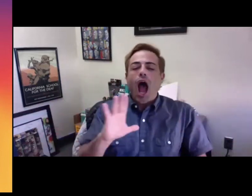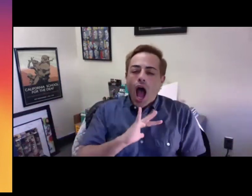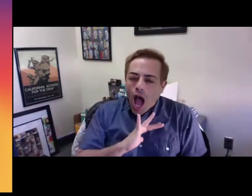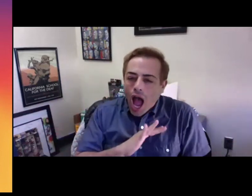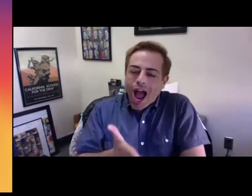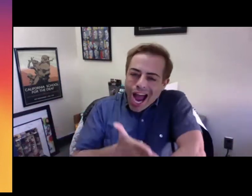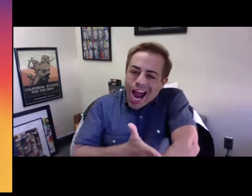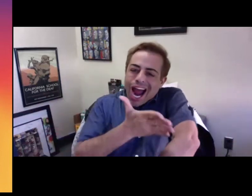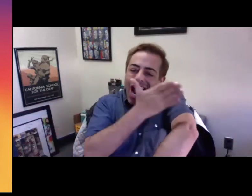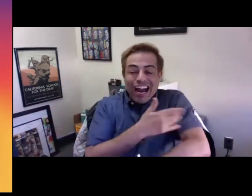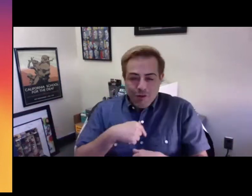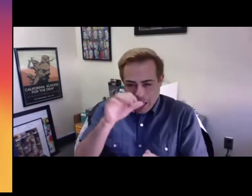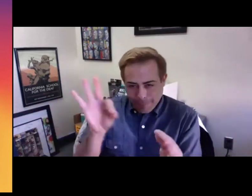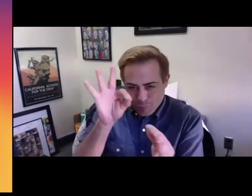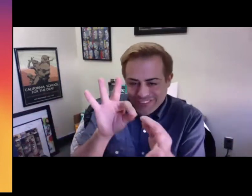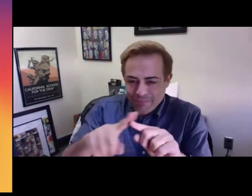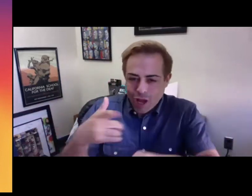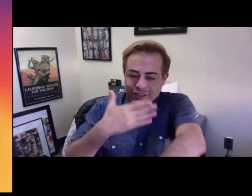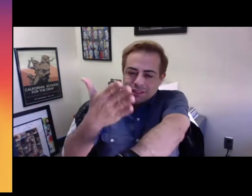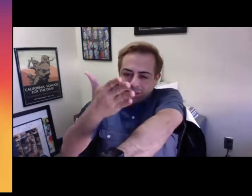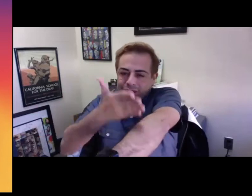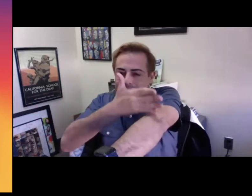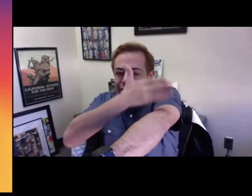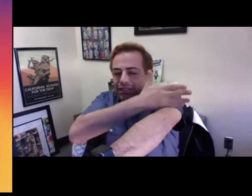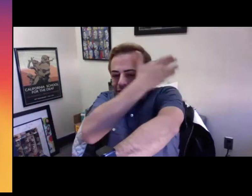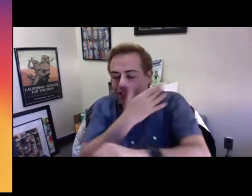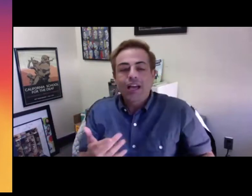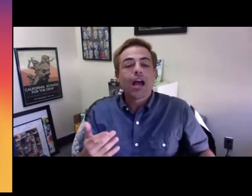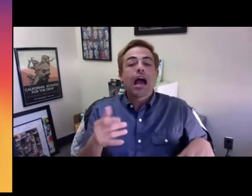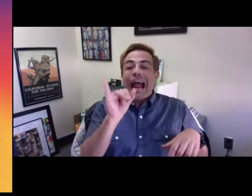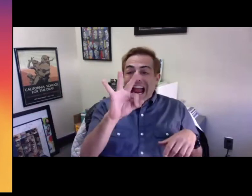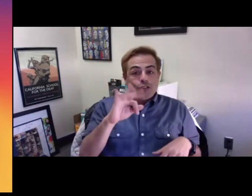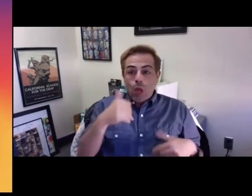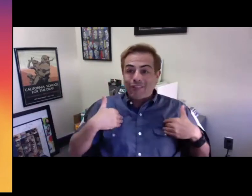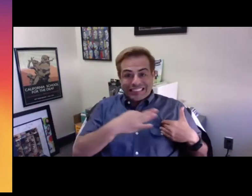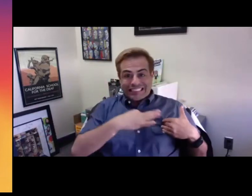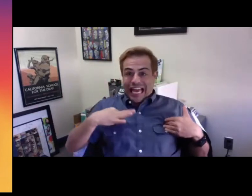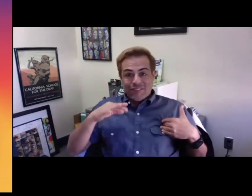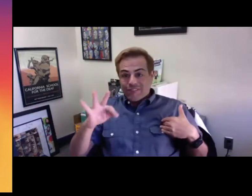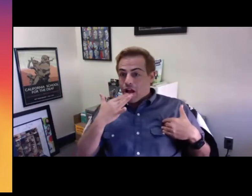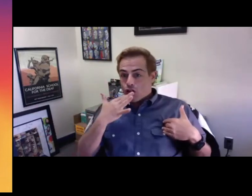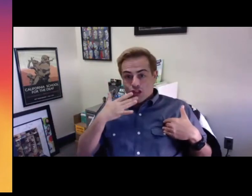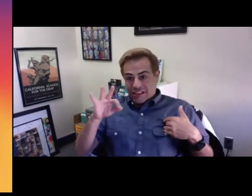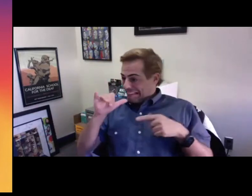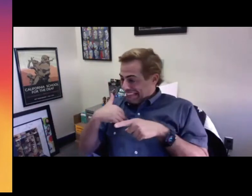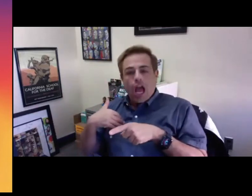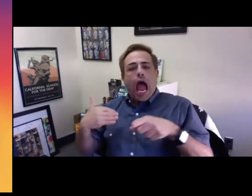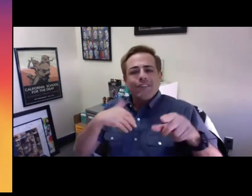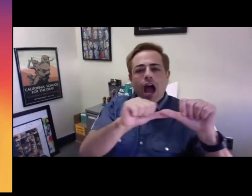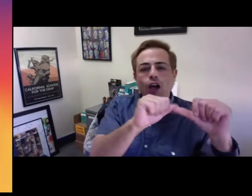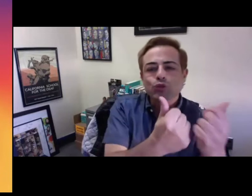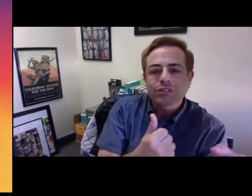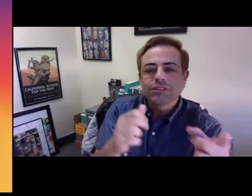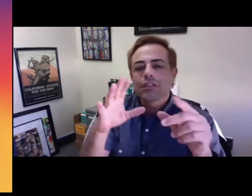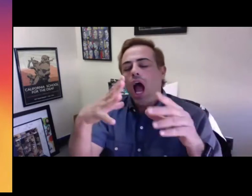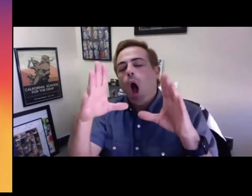Indian family, for example, that has a deaf child, we have services for that. We're not perfect, but we're getting better. And if we don't have any